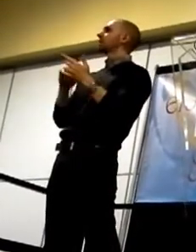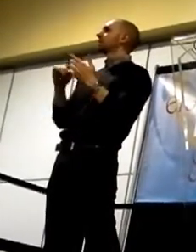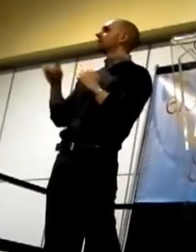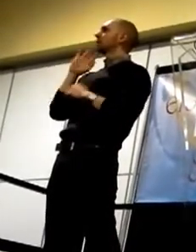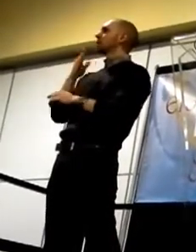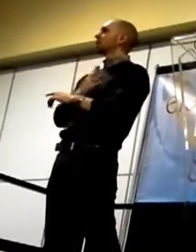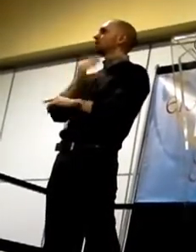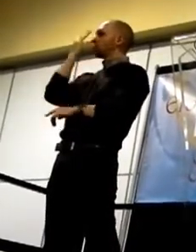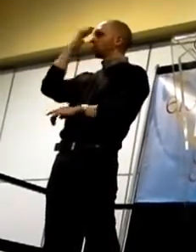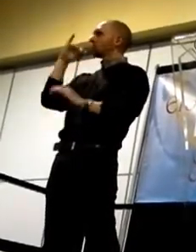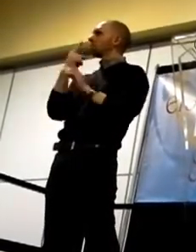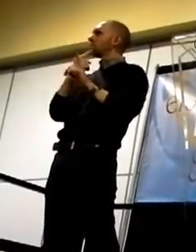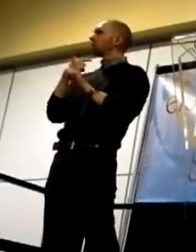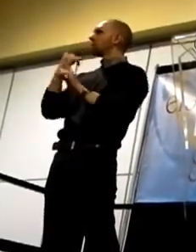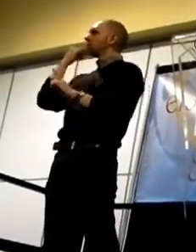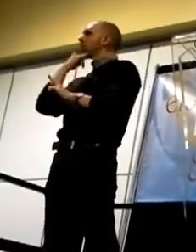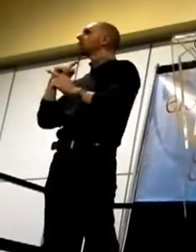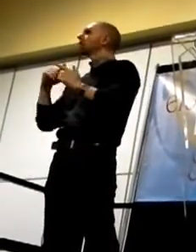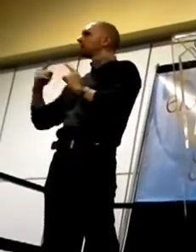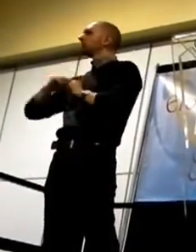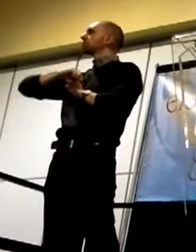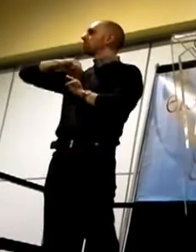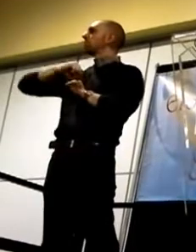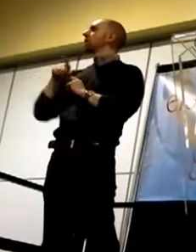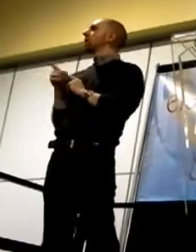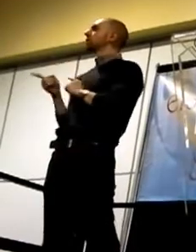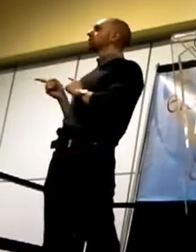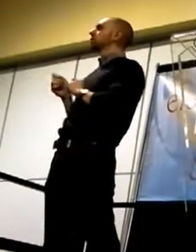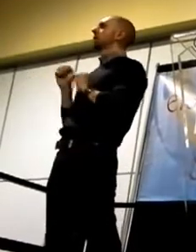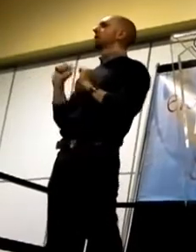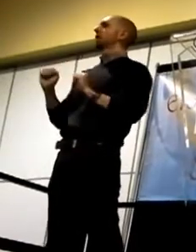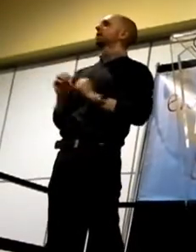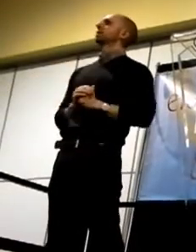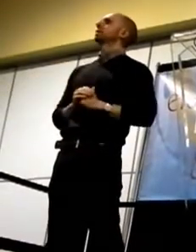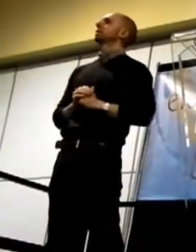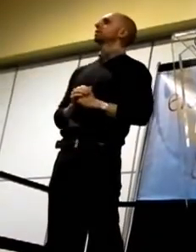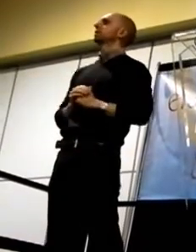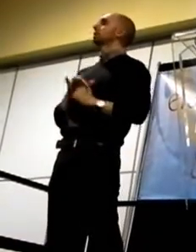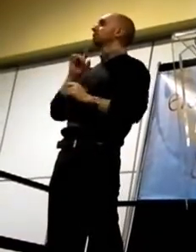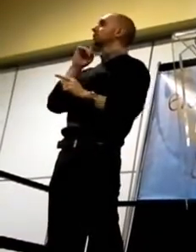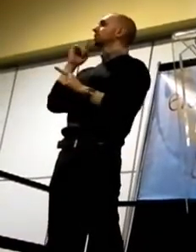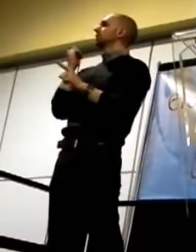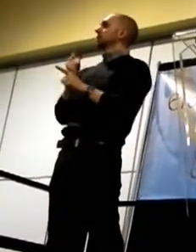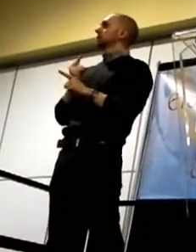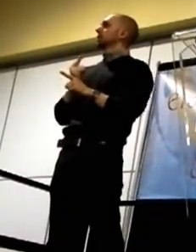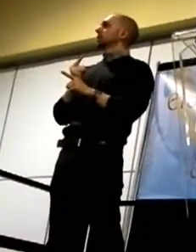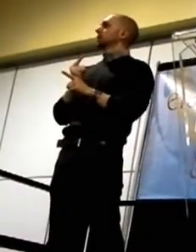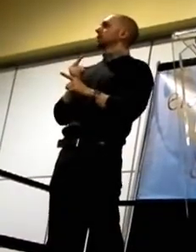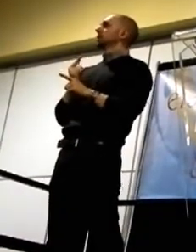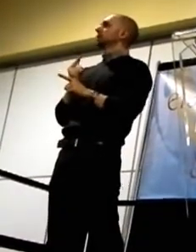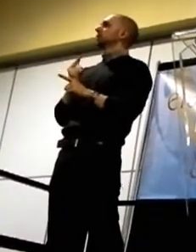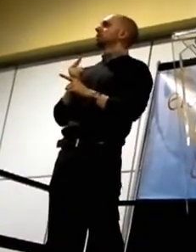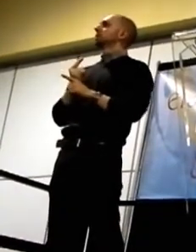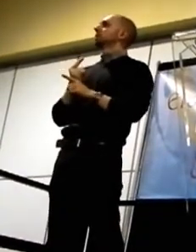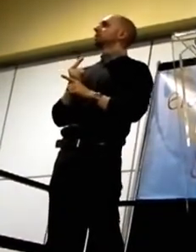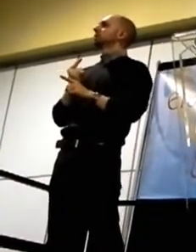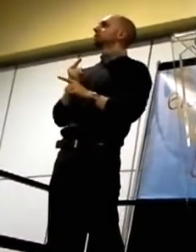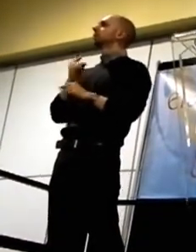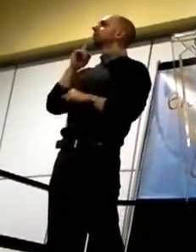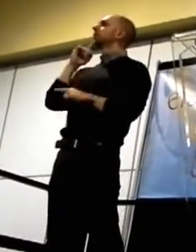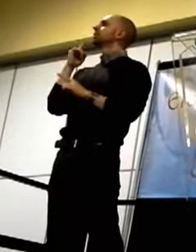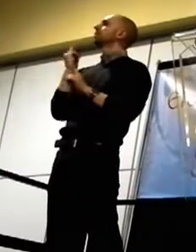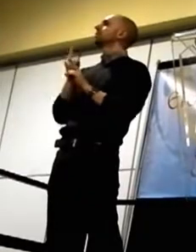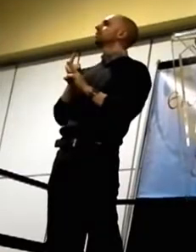your children and your daughters specifically. And whether they are your sisters, because the mu'minuna